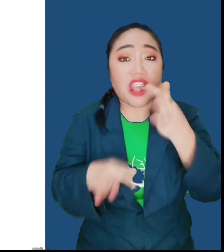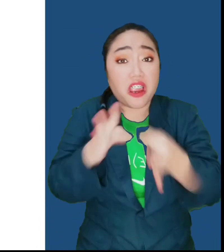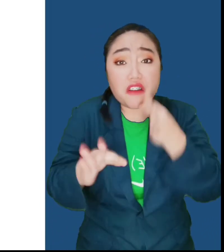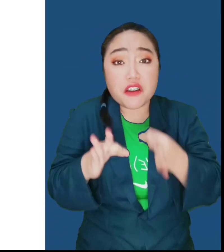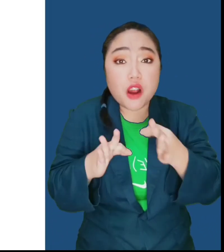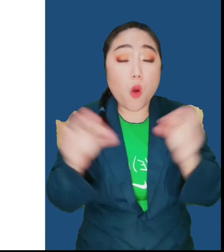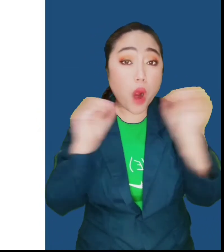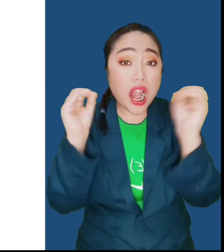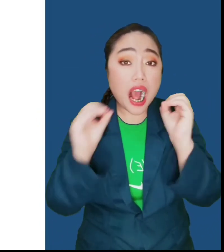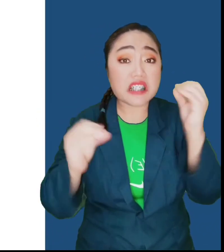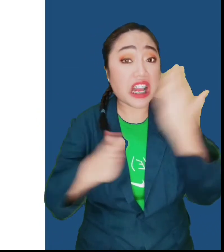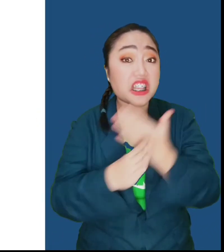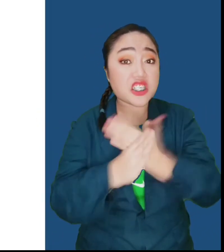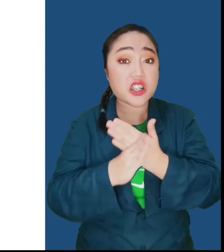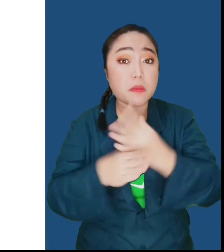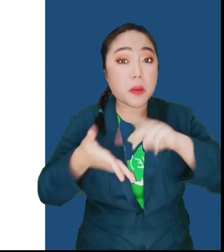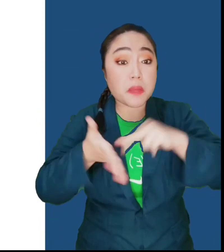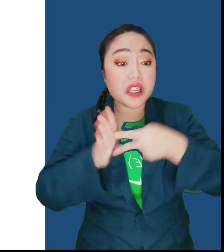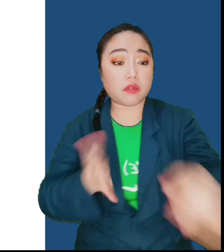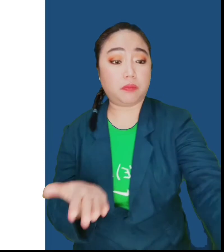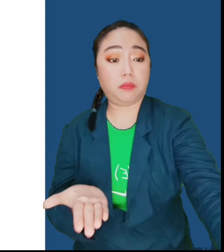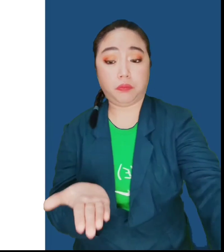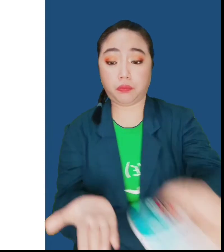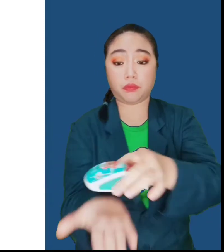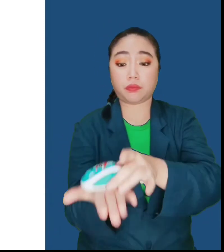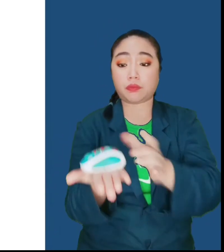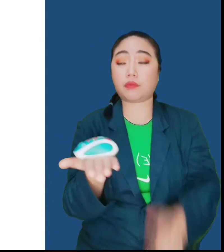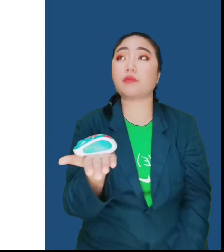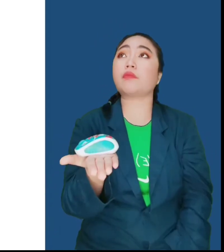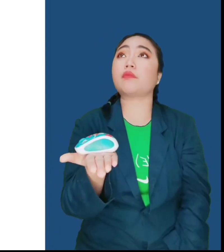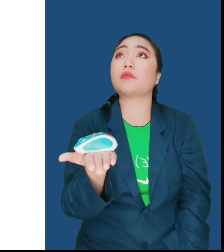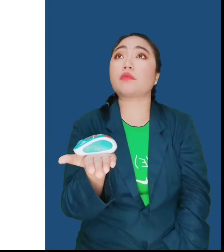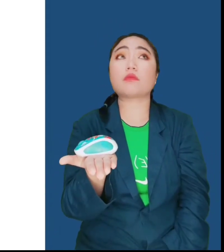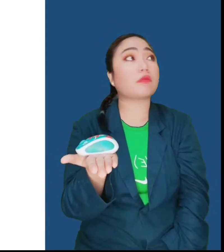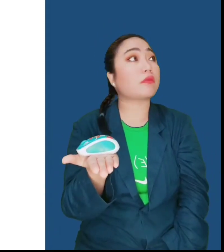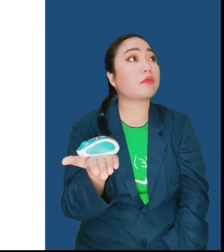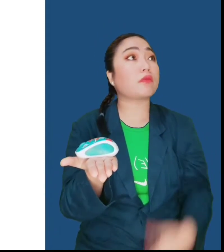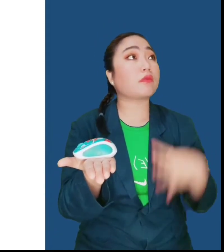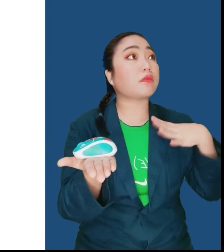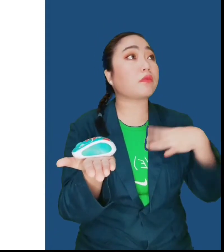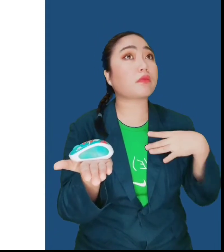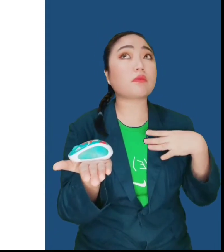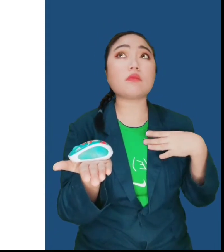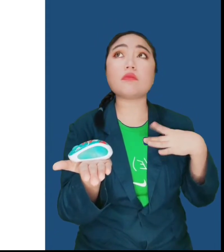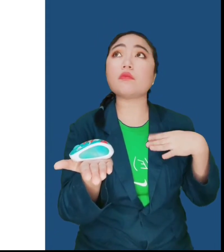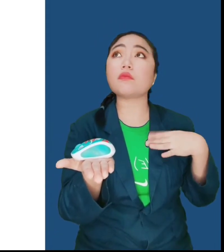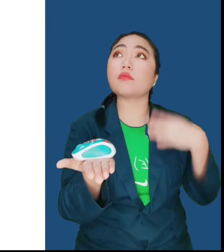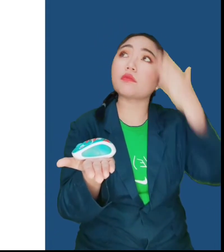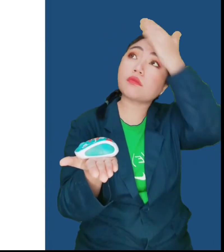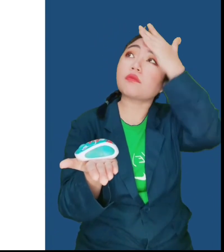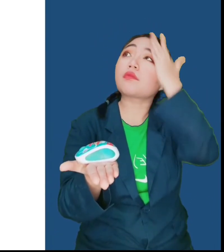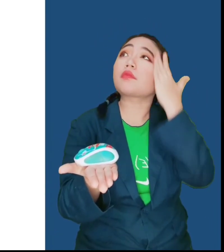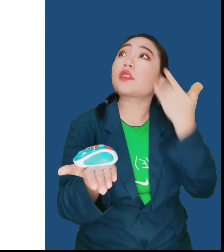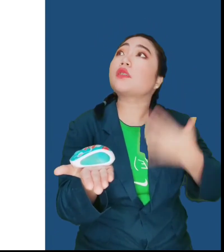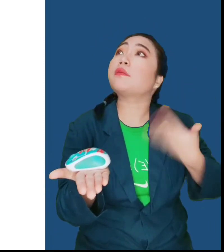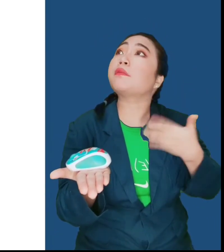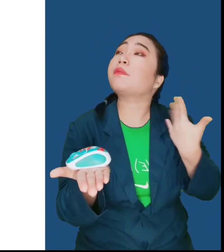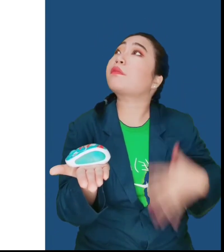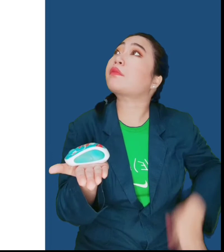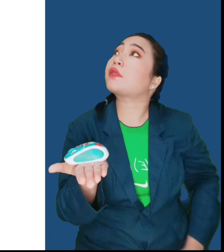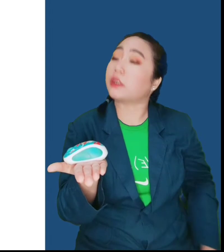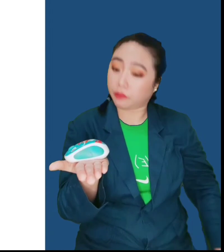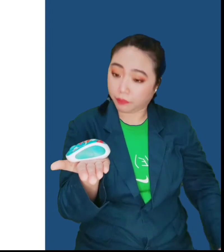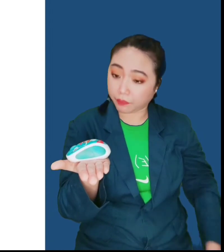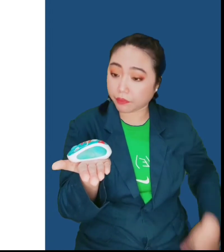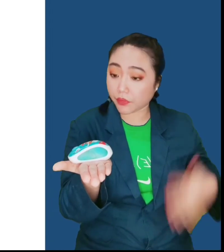But if no one would disturb the mouse and it stays like that, I will just wait for it. Like, will it